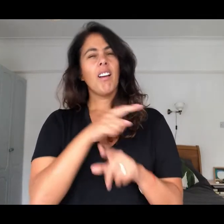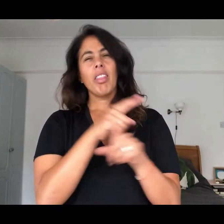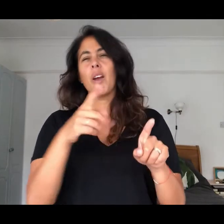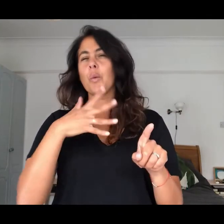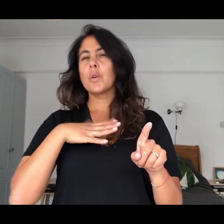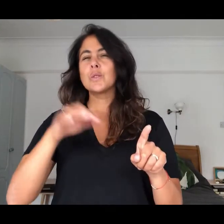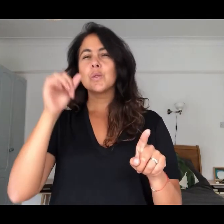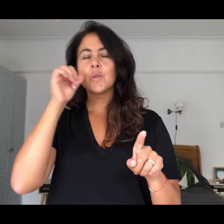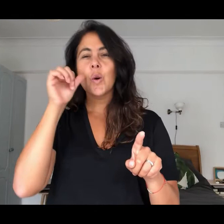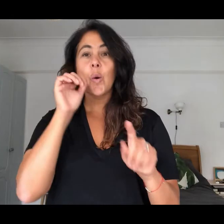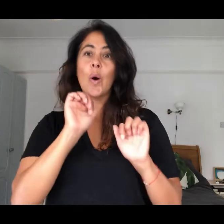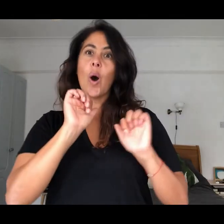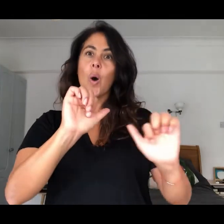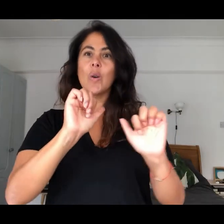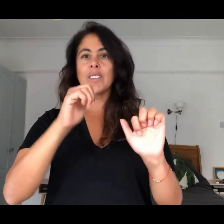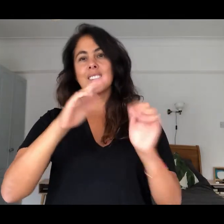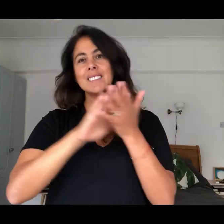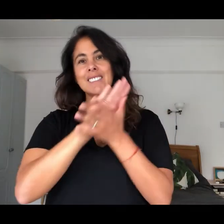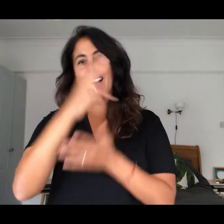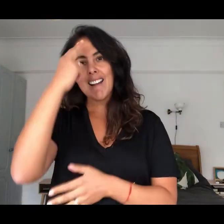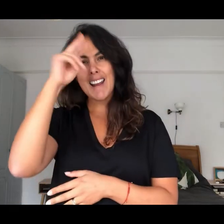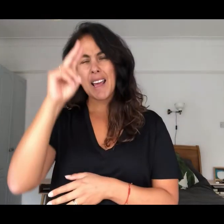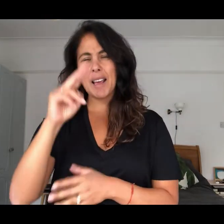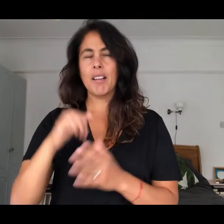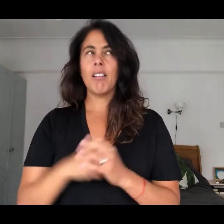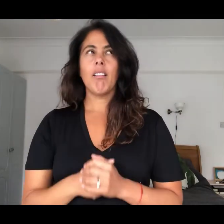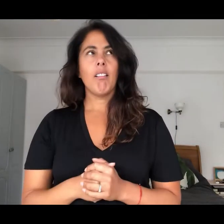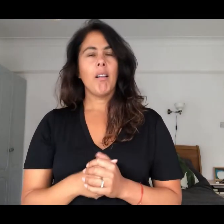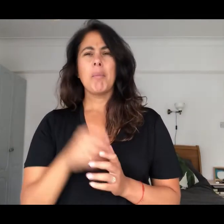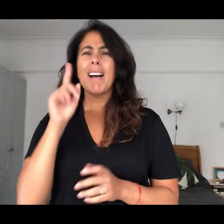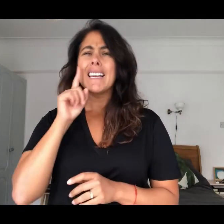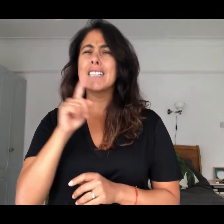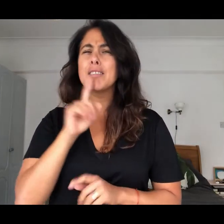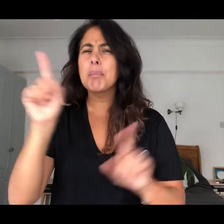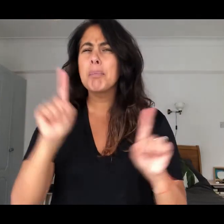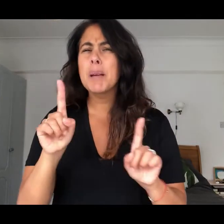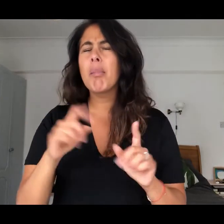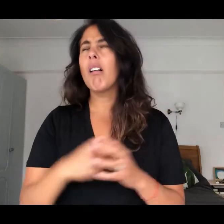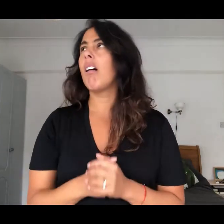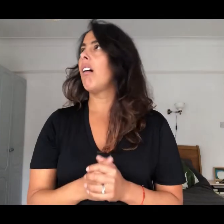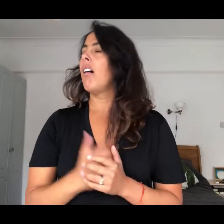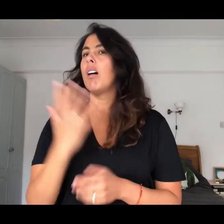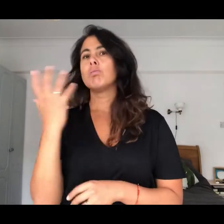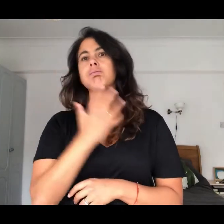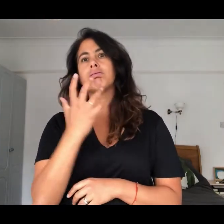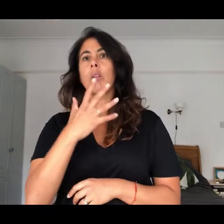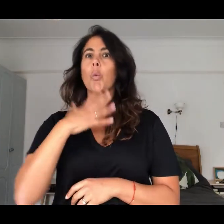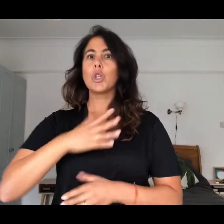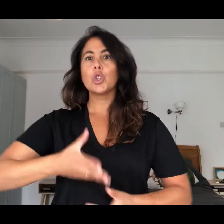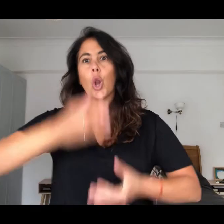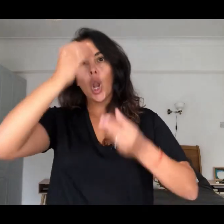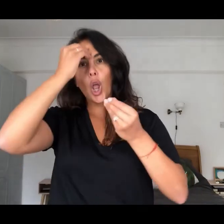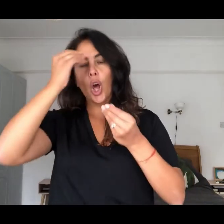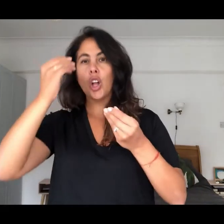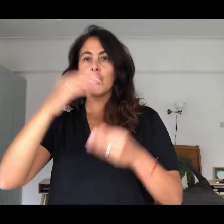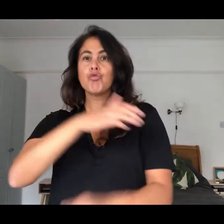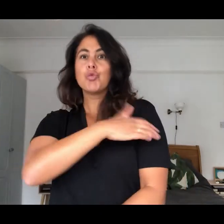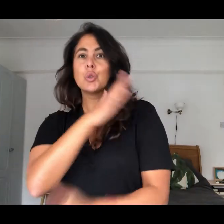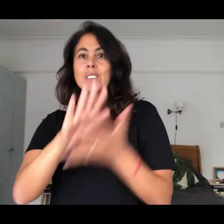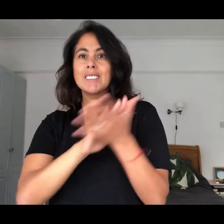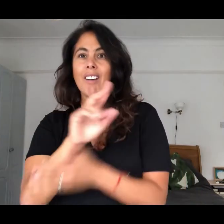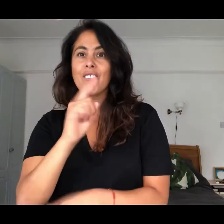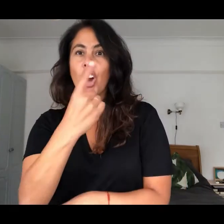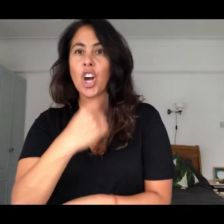And they want to know their own sign. But what is it with Kiwi people that they want to know all the root signs